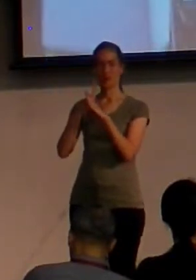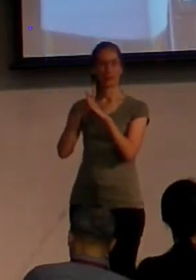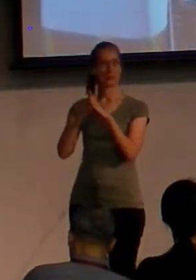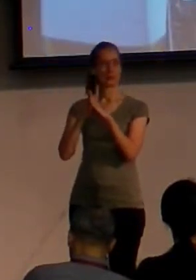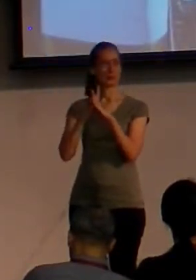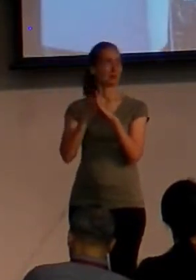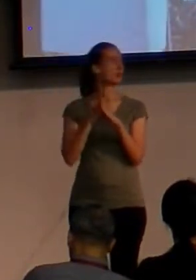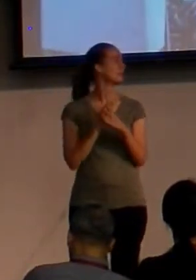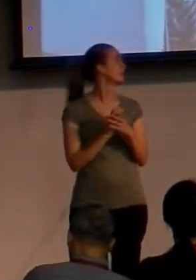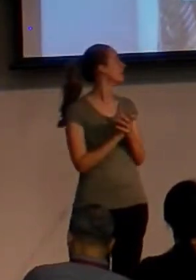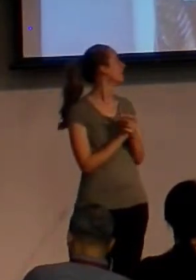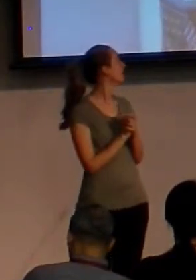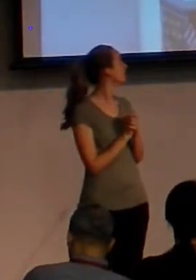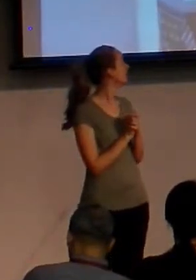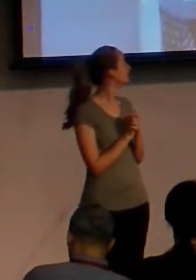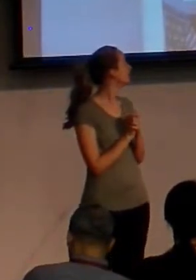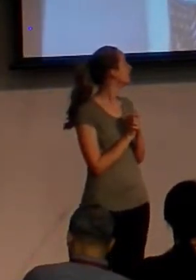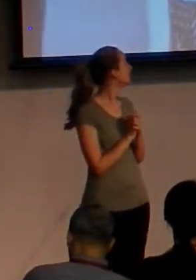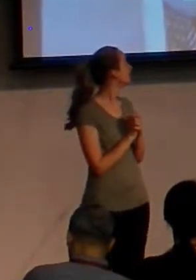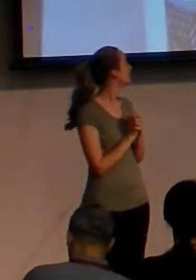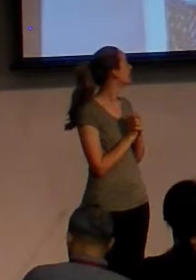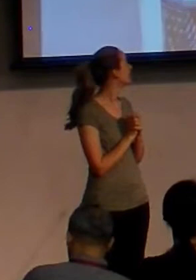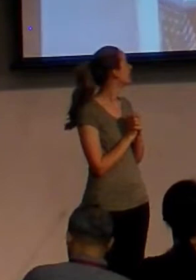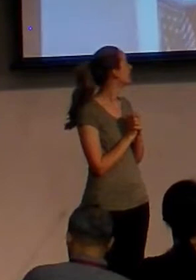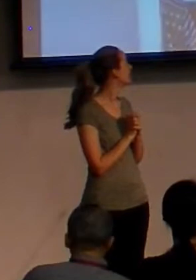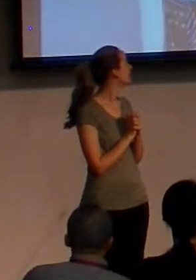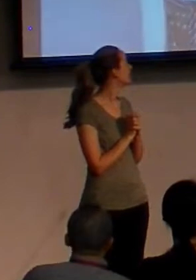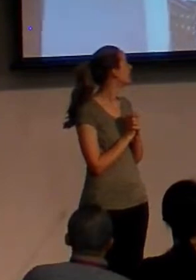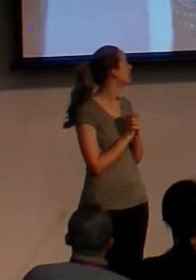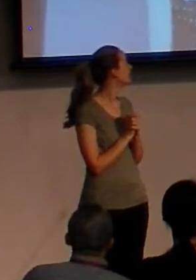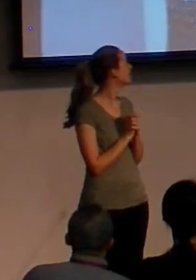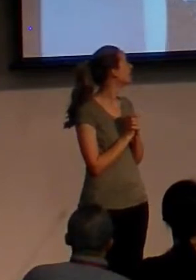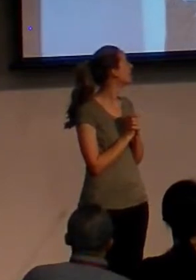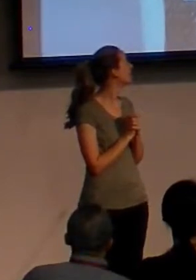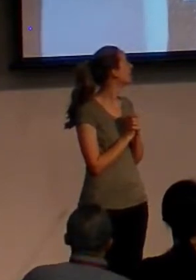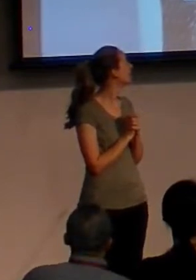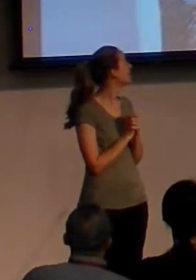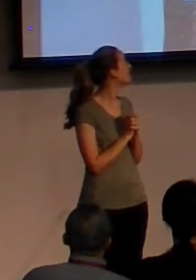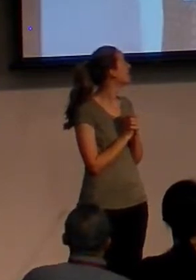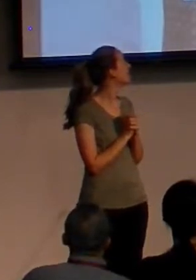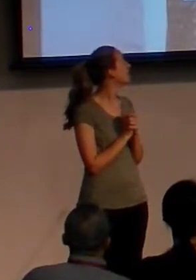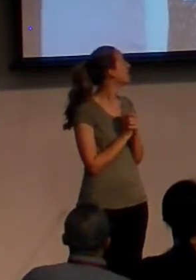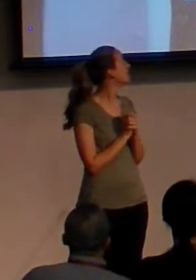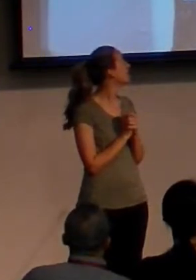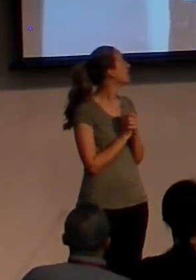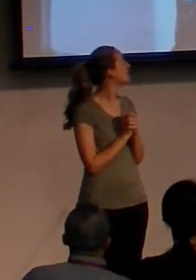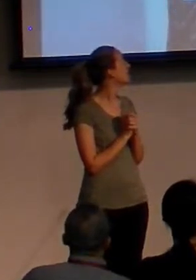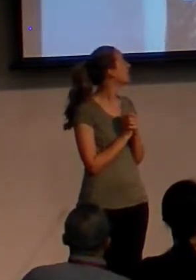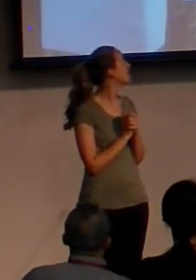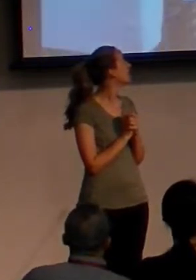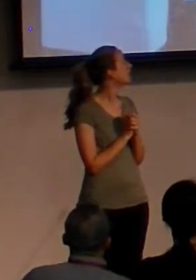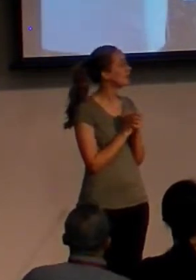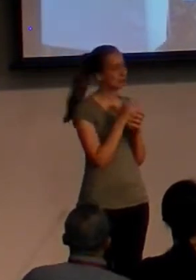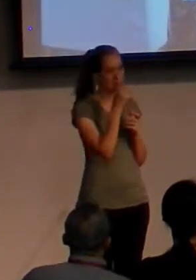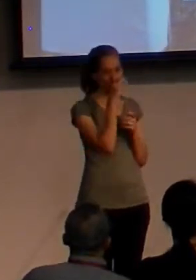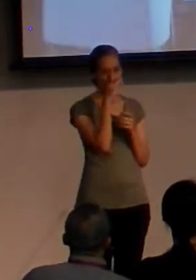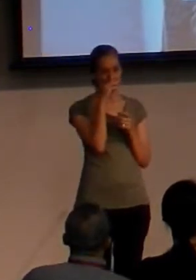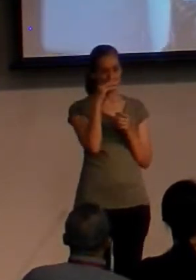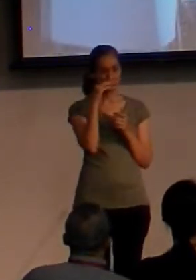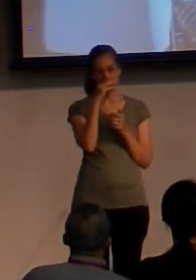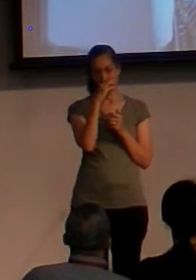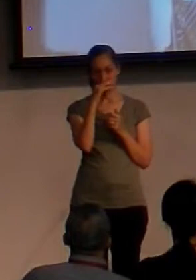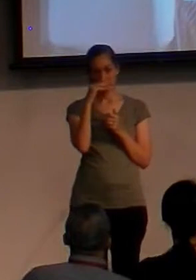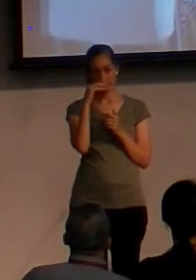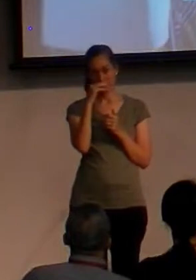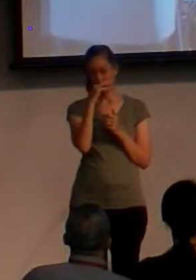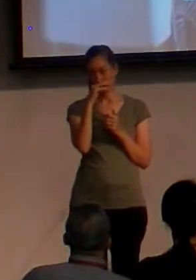To inherit wealth. If we are to really enjoy God's riches, if we are to really enjoy His goodness